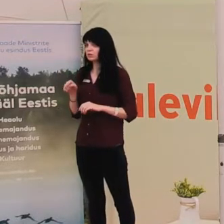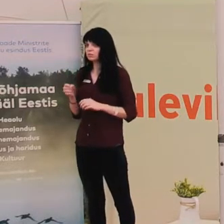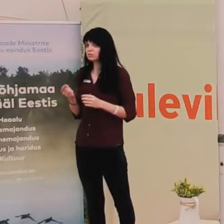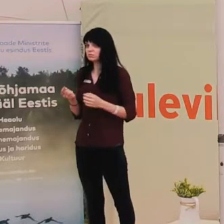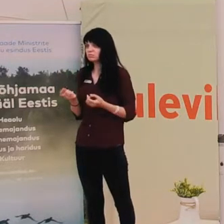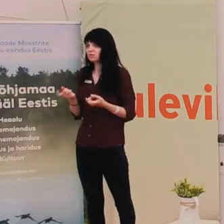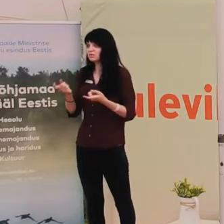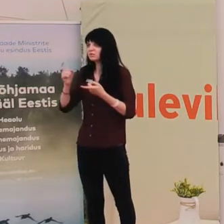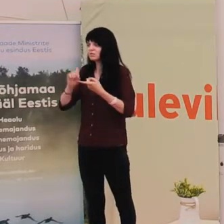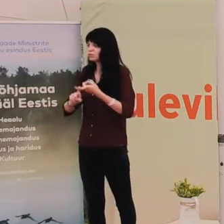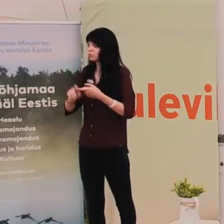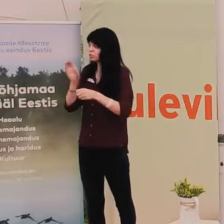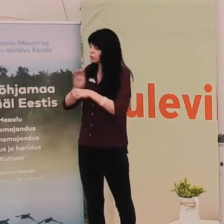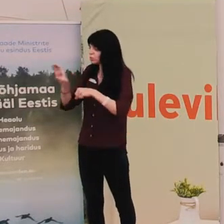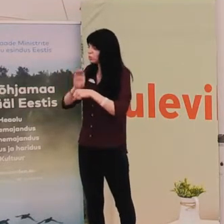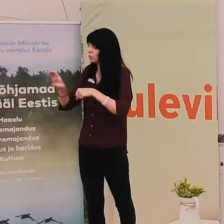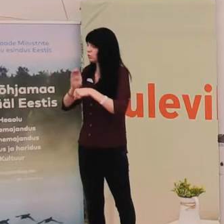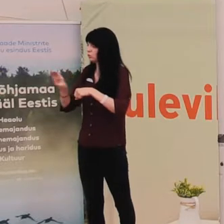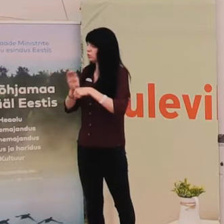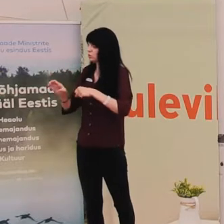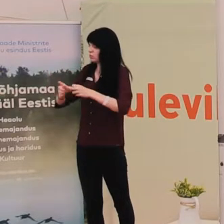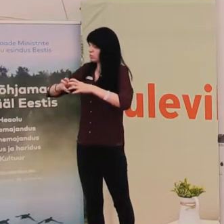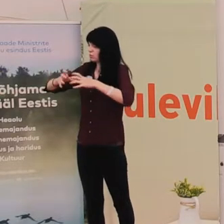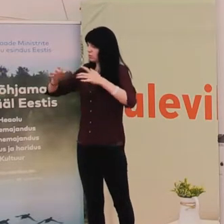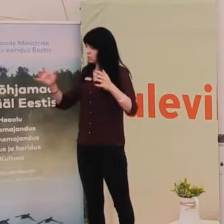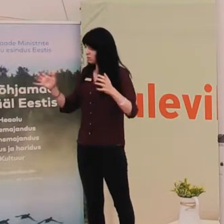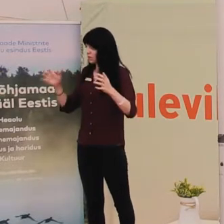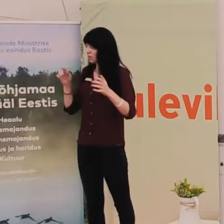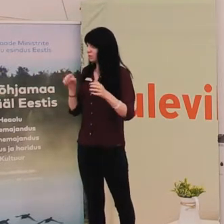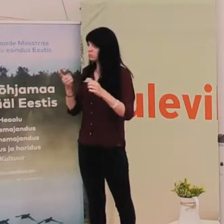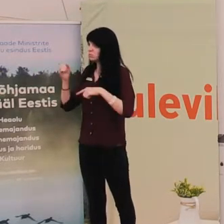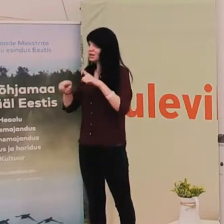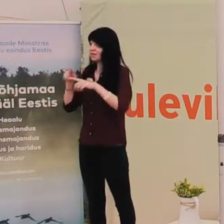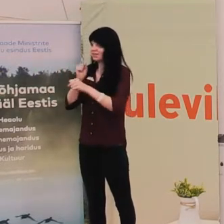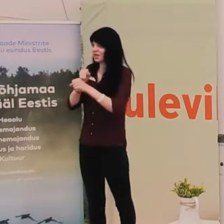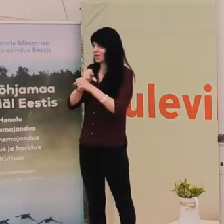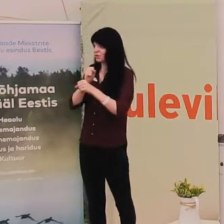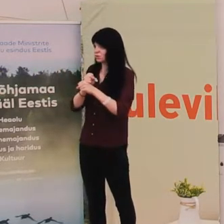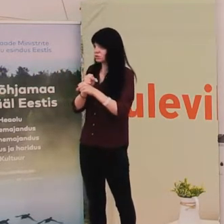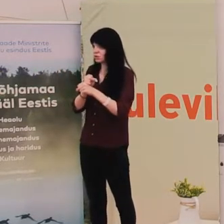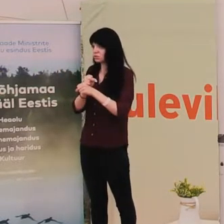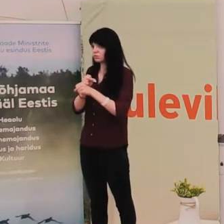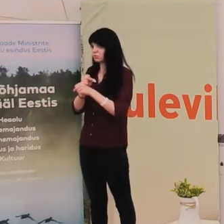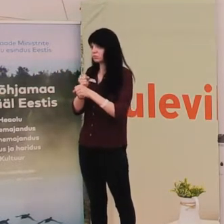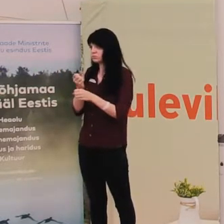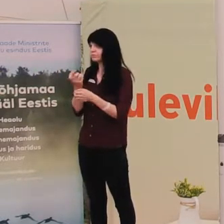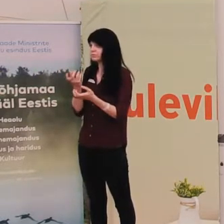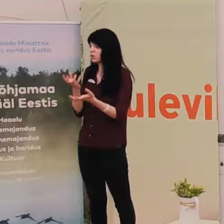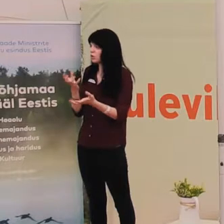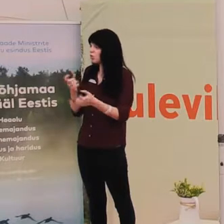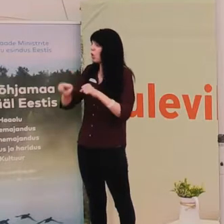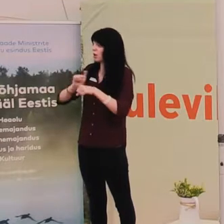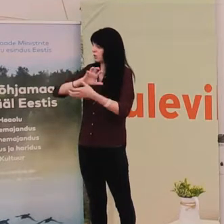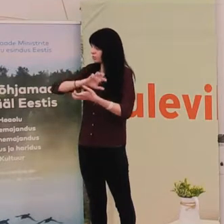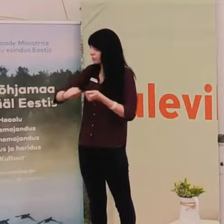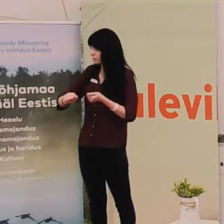production which is too big. It's not only some activities, I think everything. It's just that we have become so